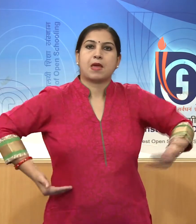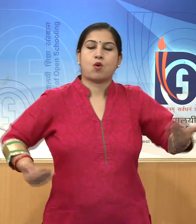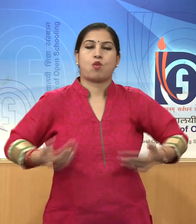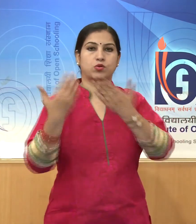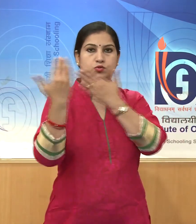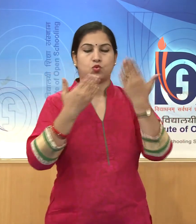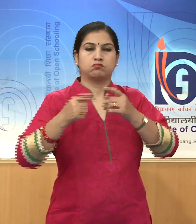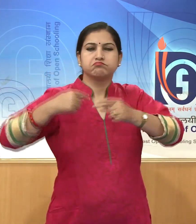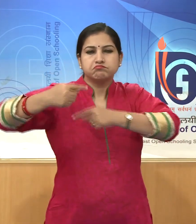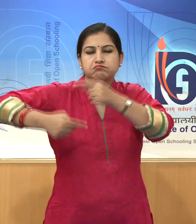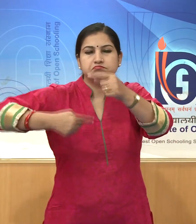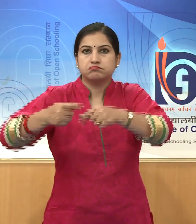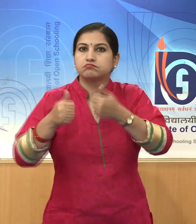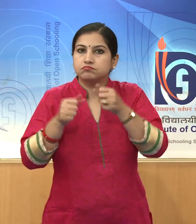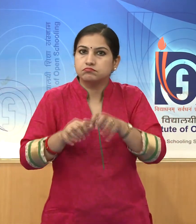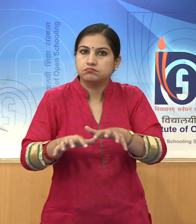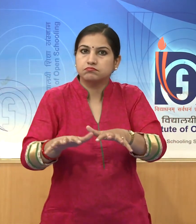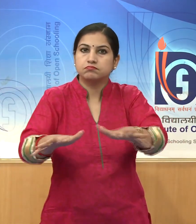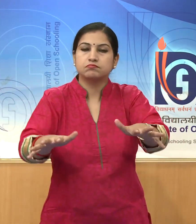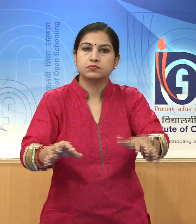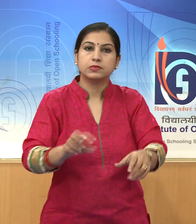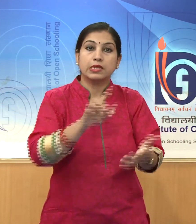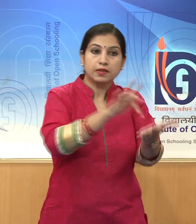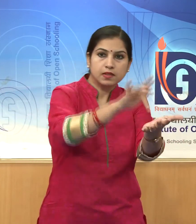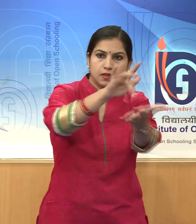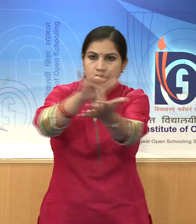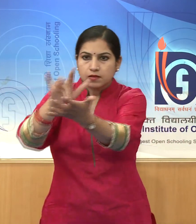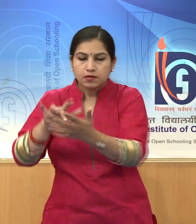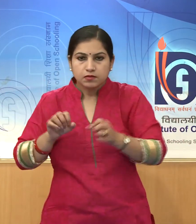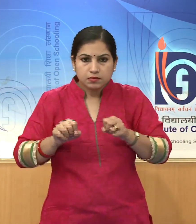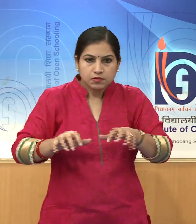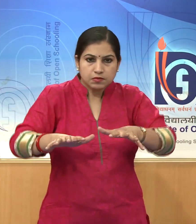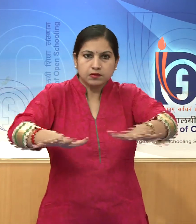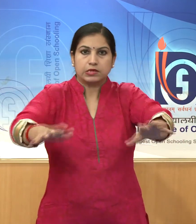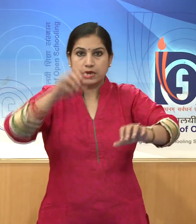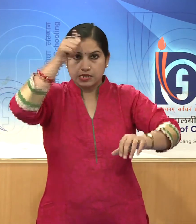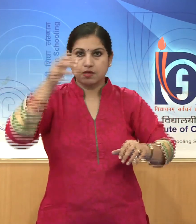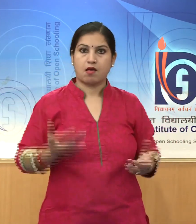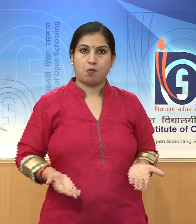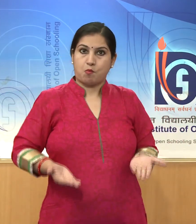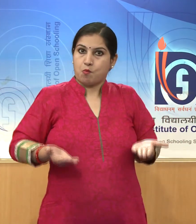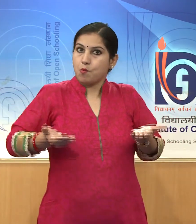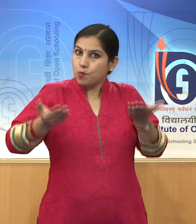continued to flourish in different metropolitan cities of